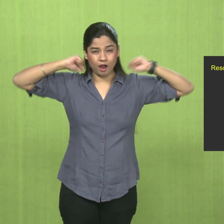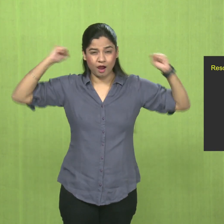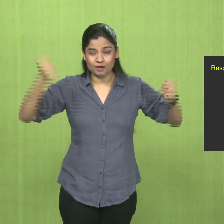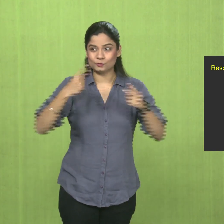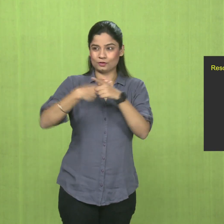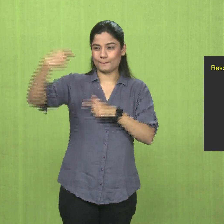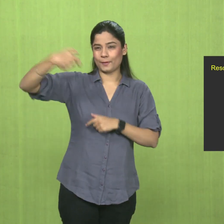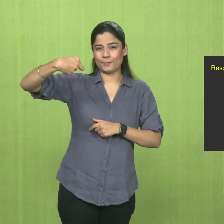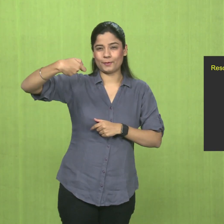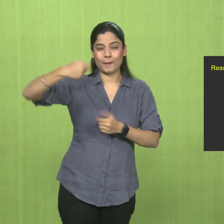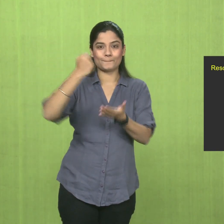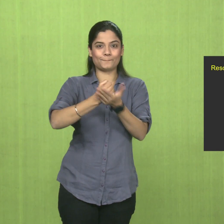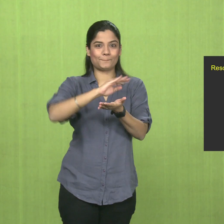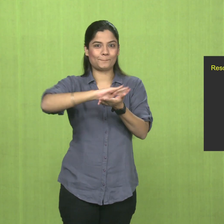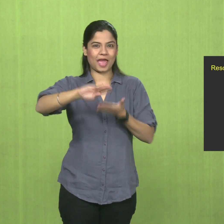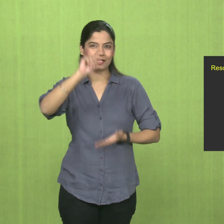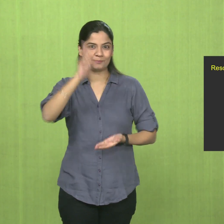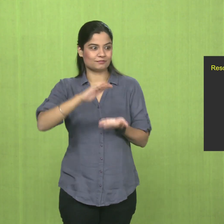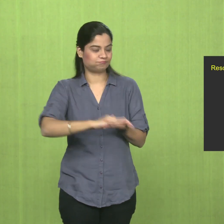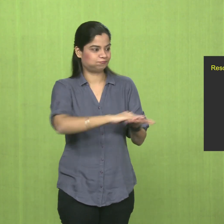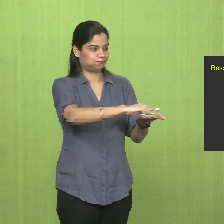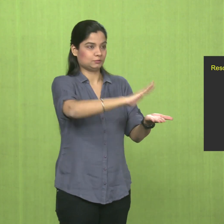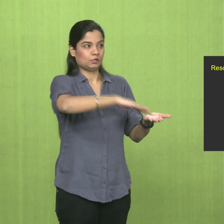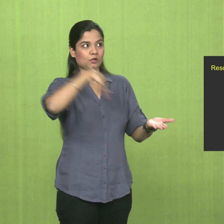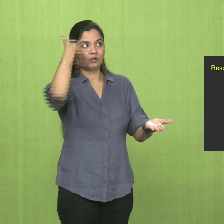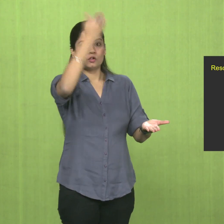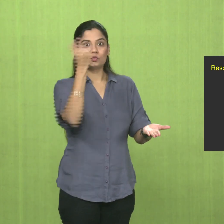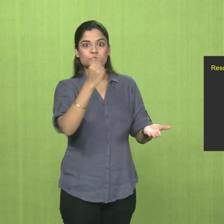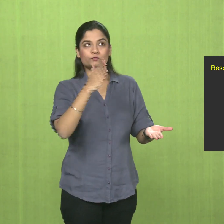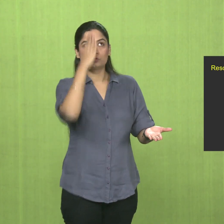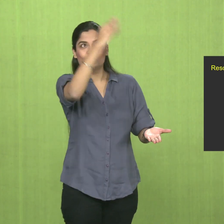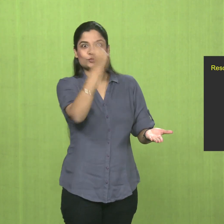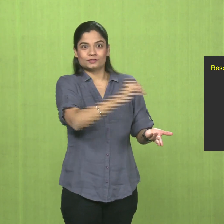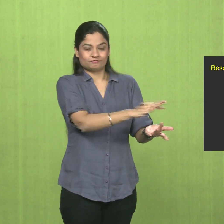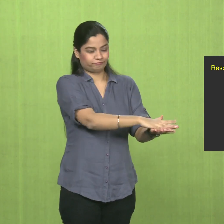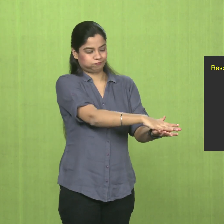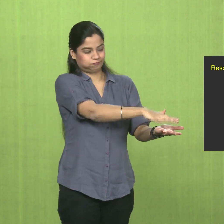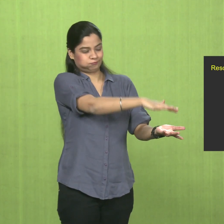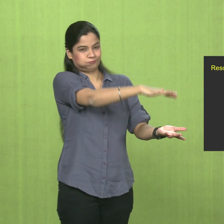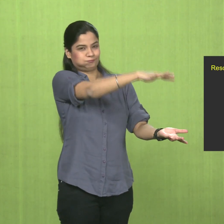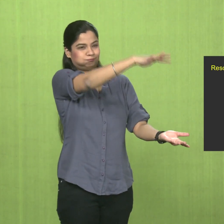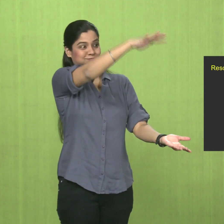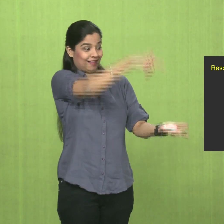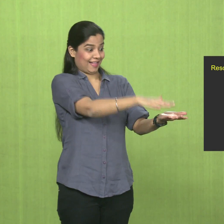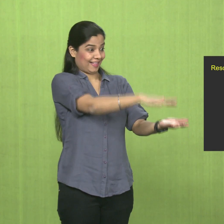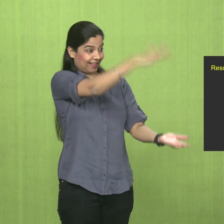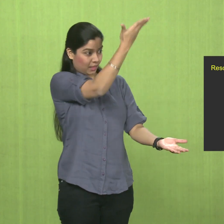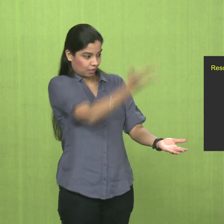something that have alternate uses. For example, a family saving, a family saves